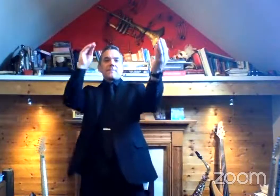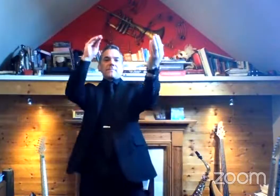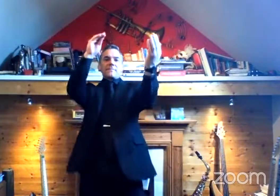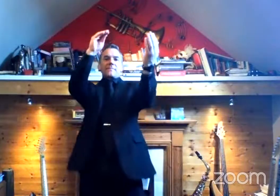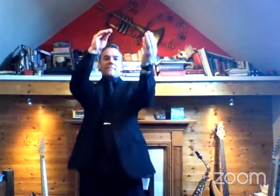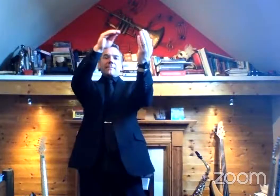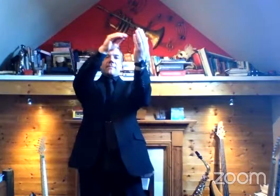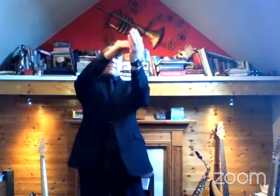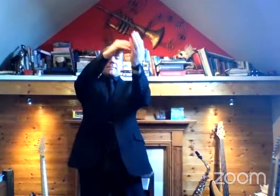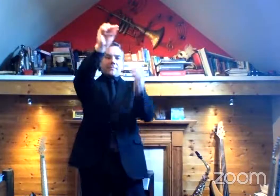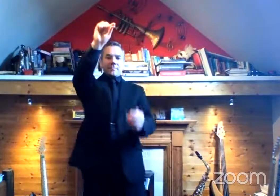on the moon.